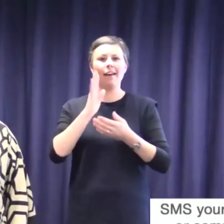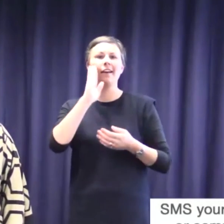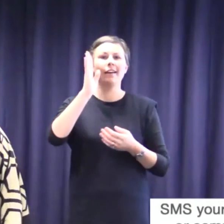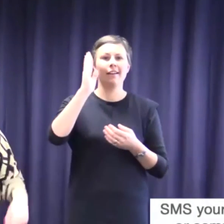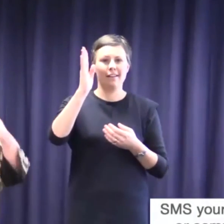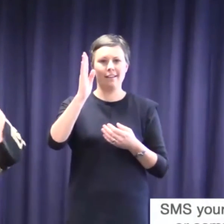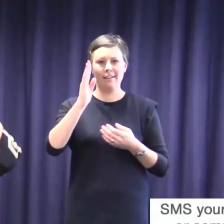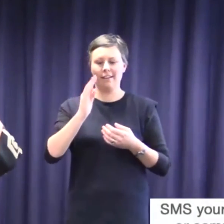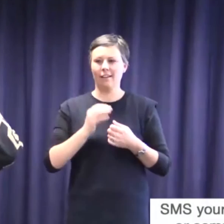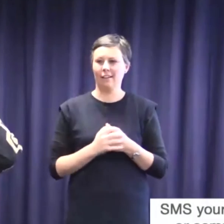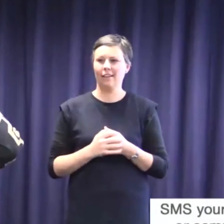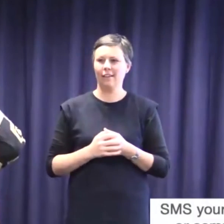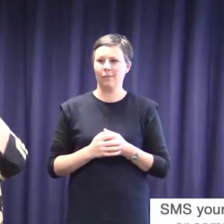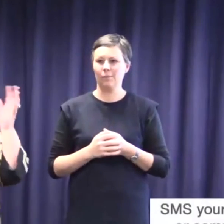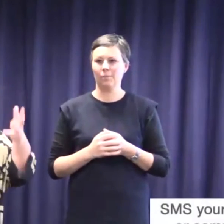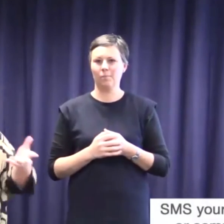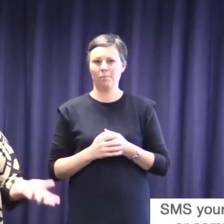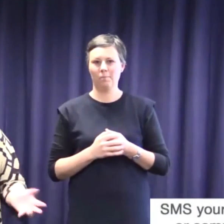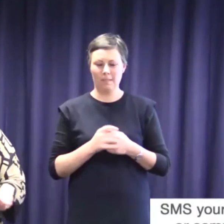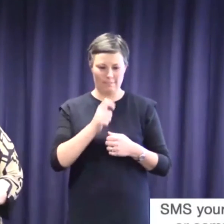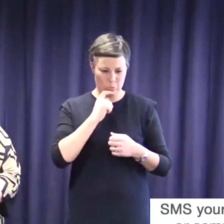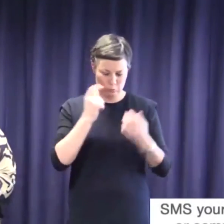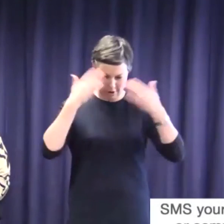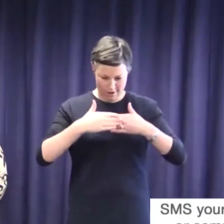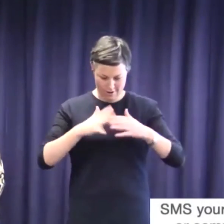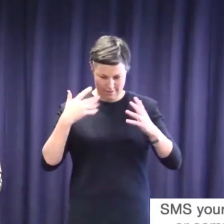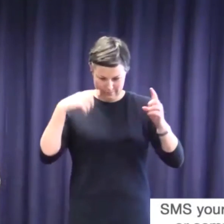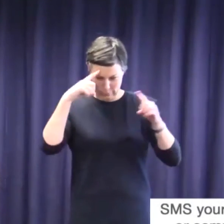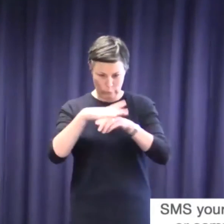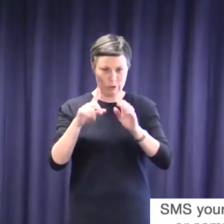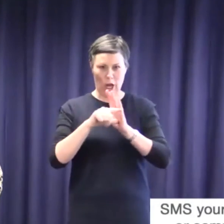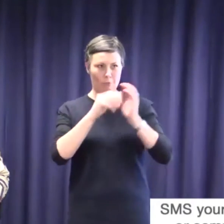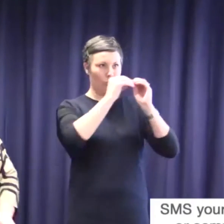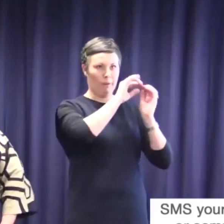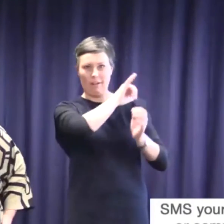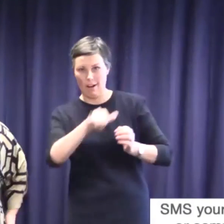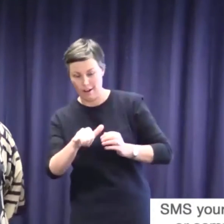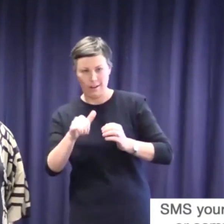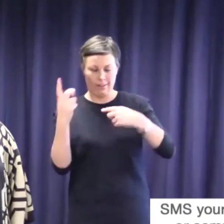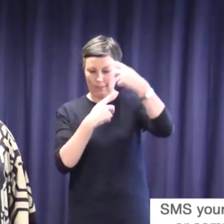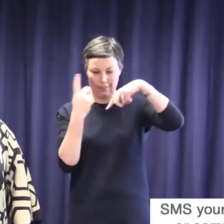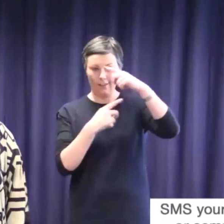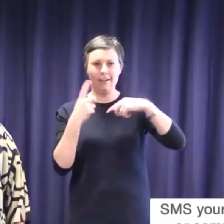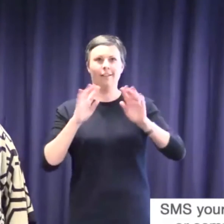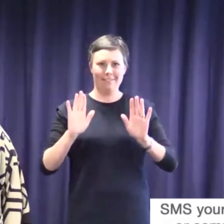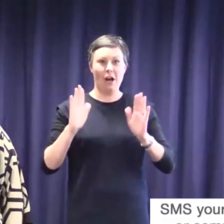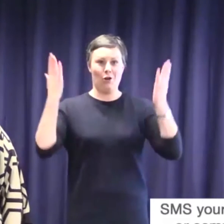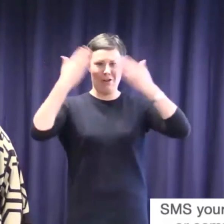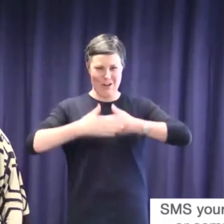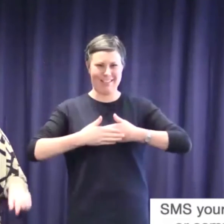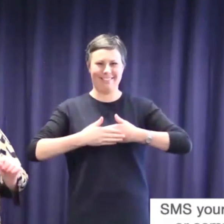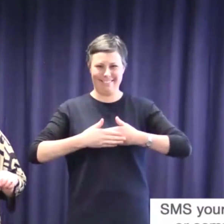this afternoon or this evening. I'm not quite sure of where we are. We've been running, catching planes and goodness knows what else.